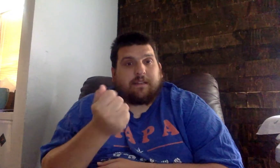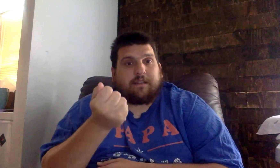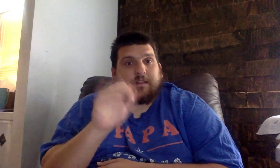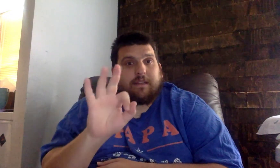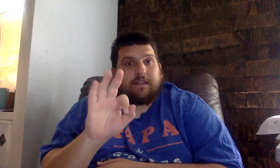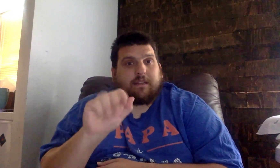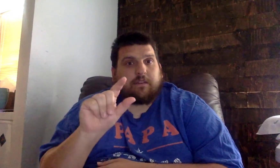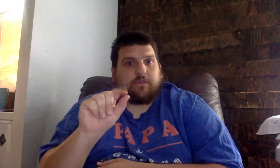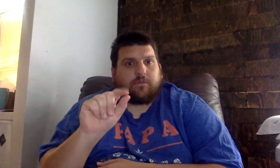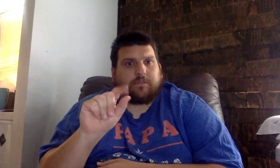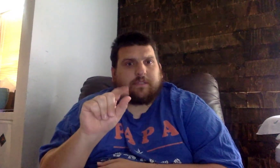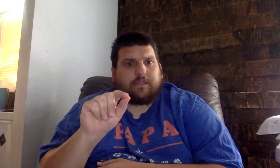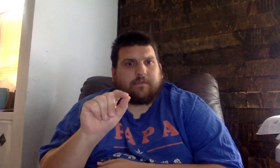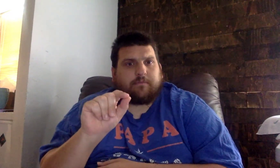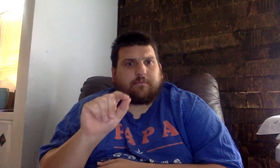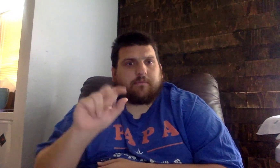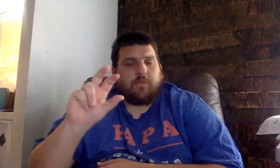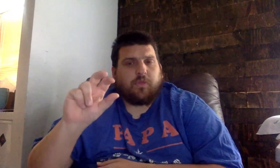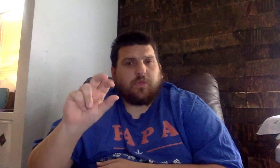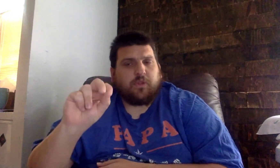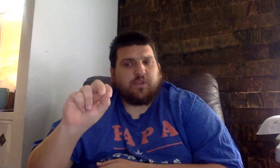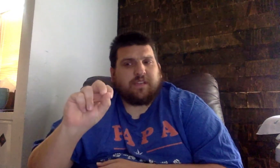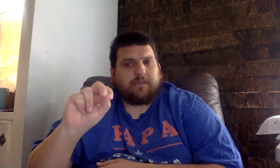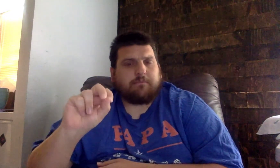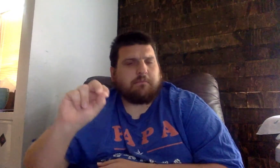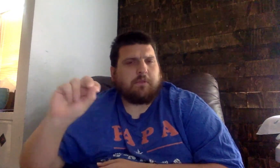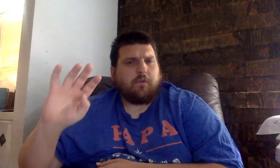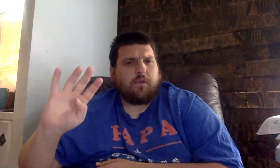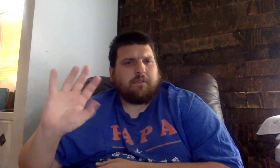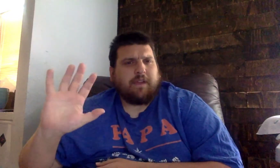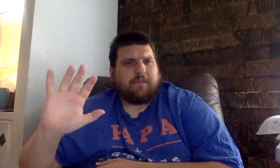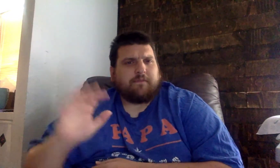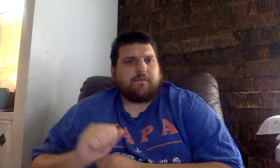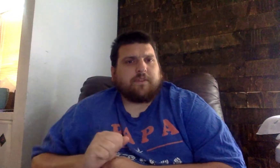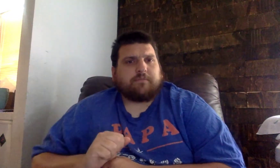18, 19, 20, 30, 45.